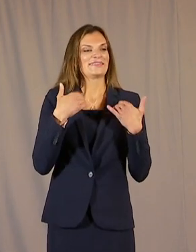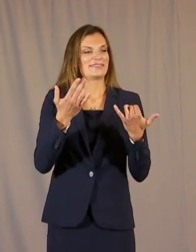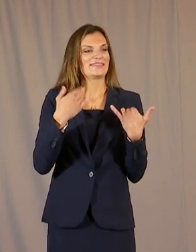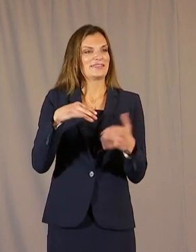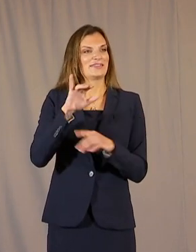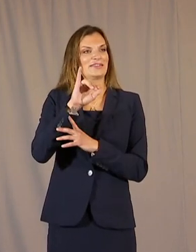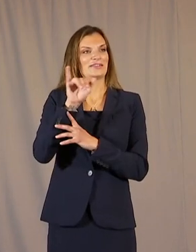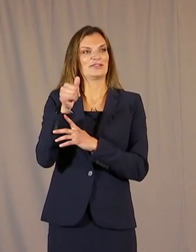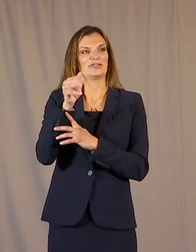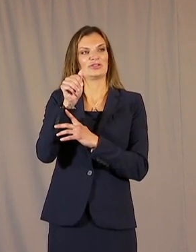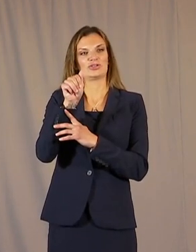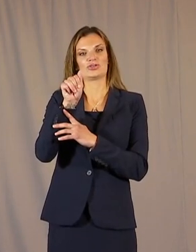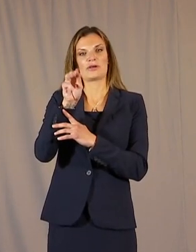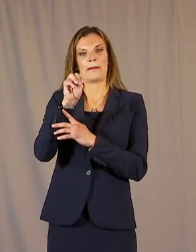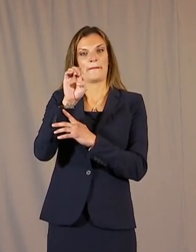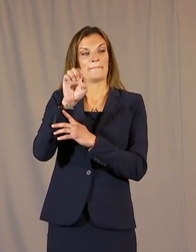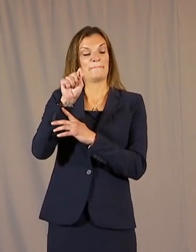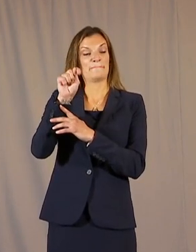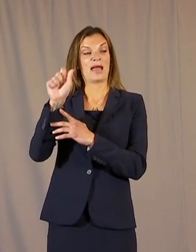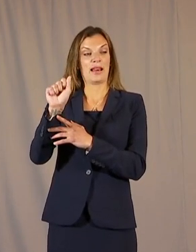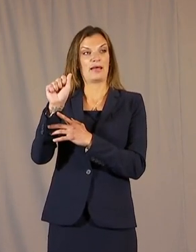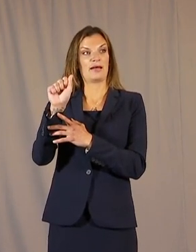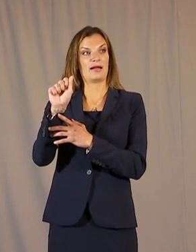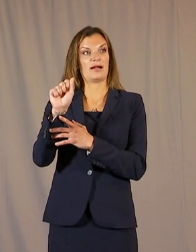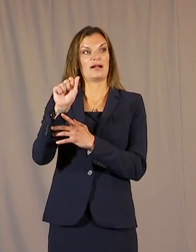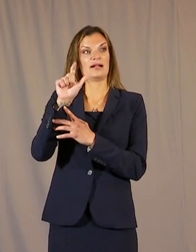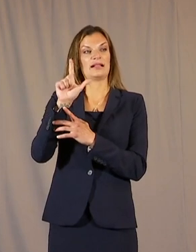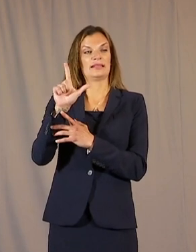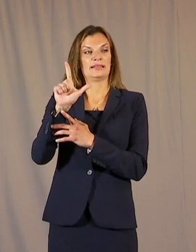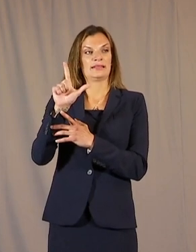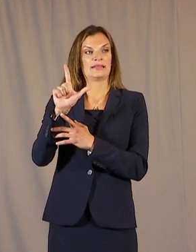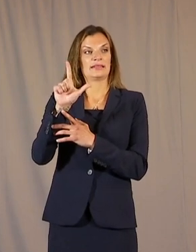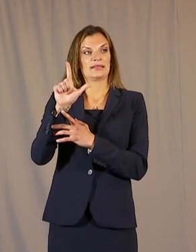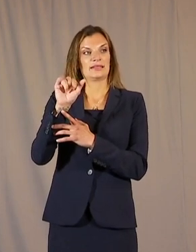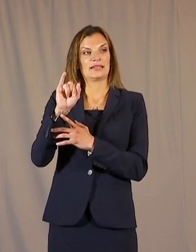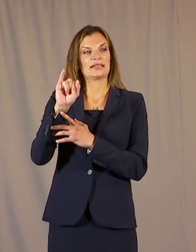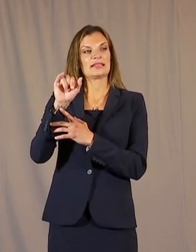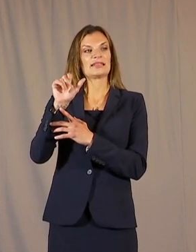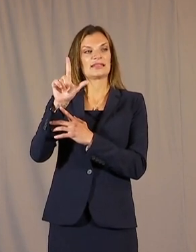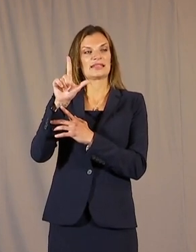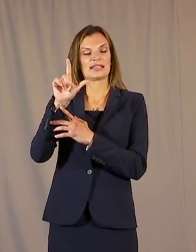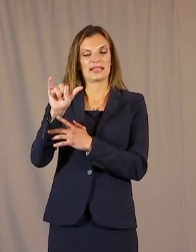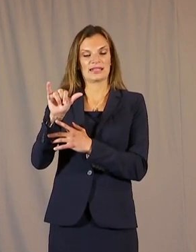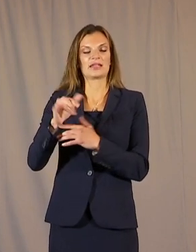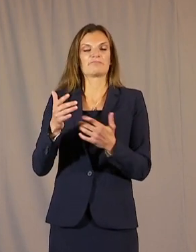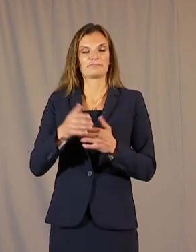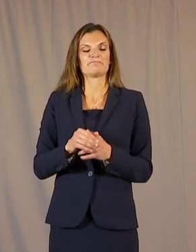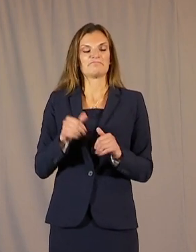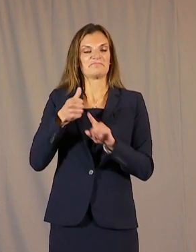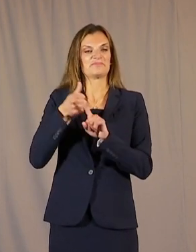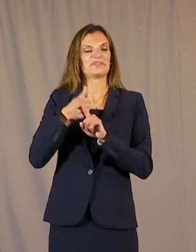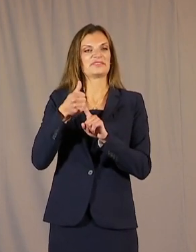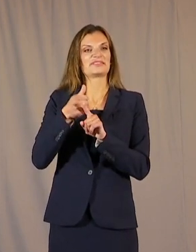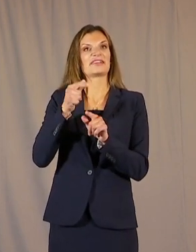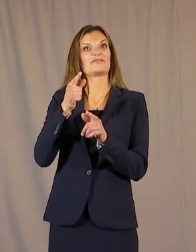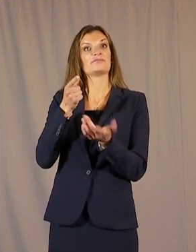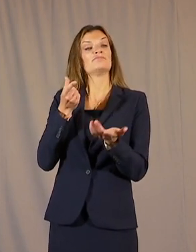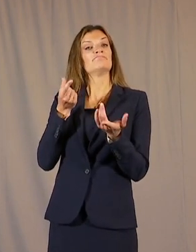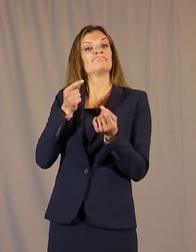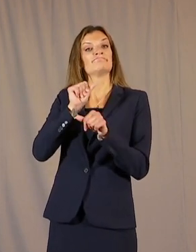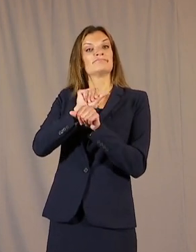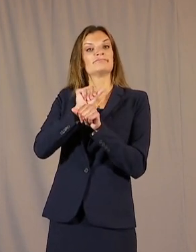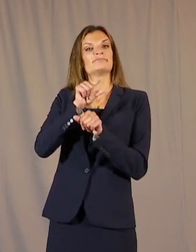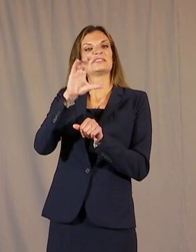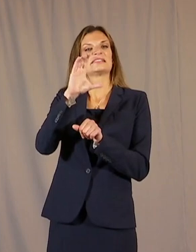right next to the doctor. Jametta Lilly is an innovative socialpreneur and change agent that has served as a